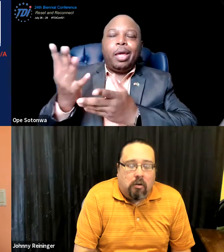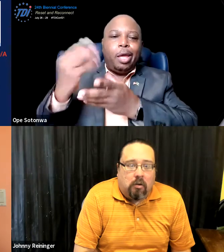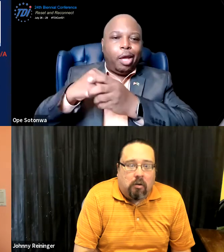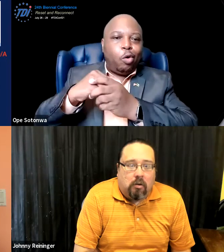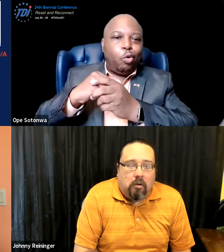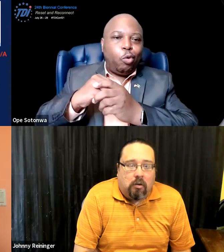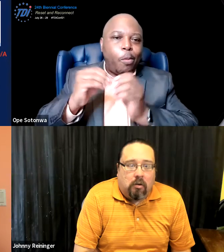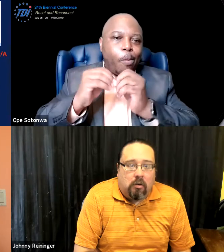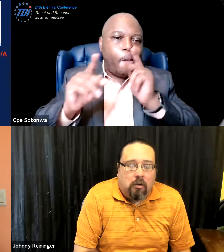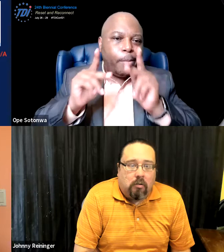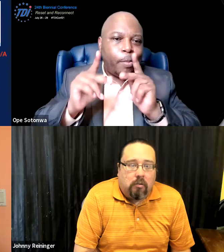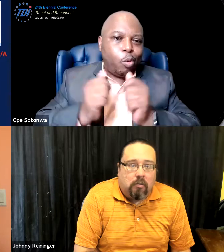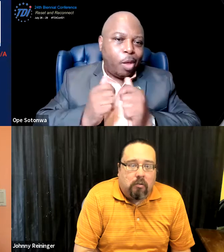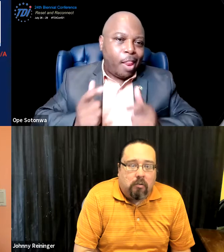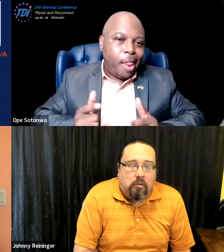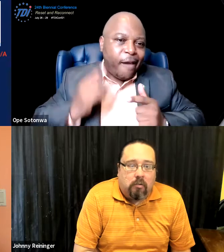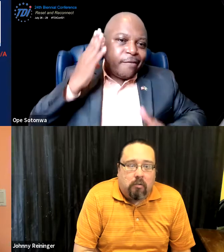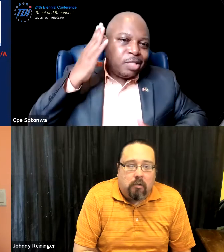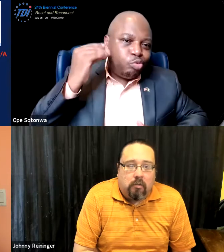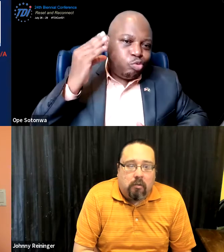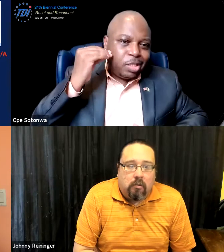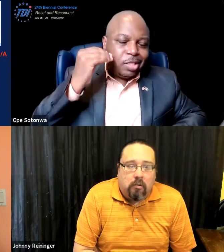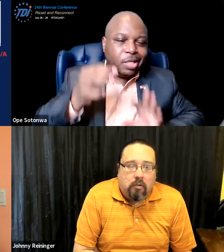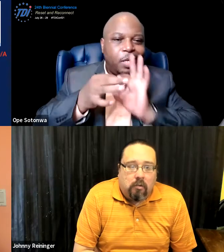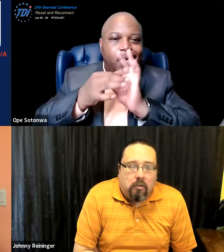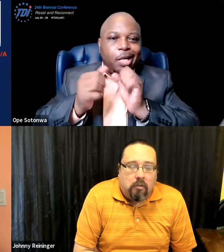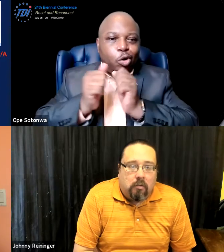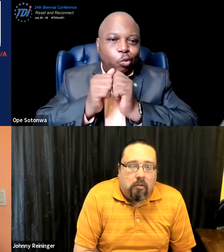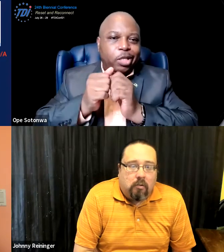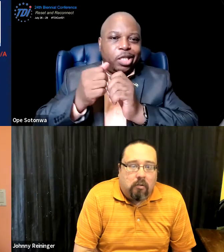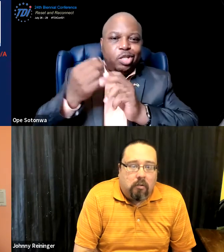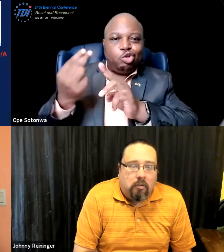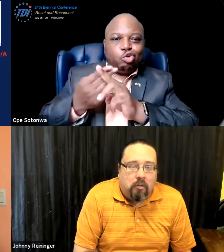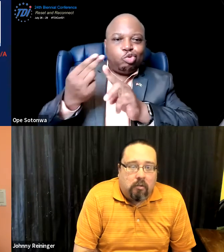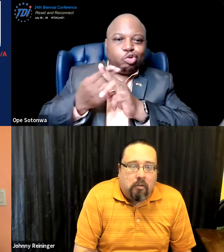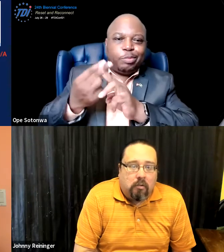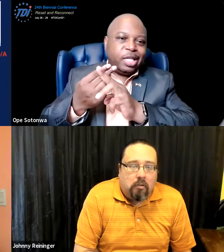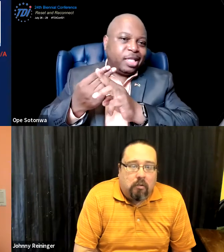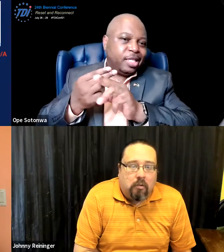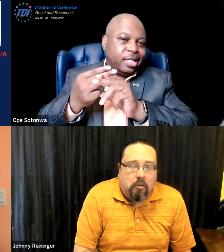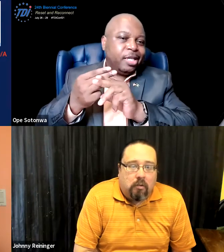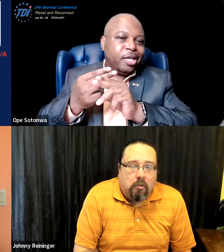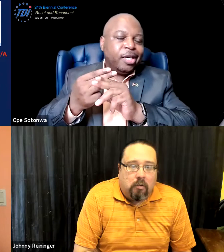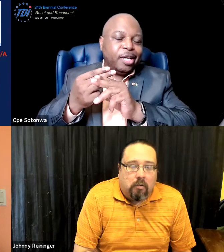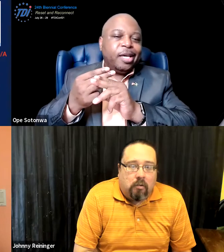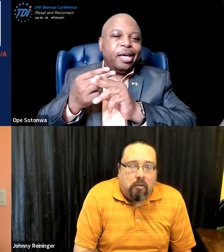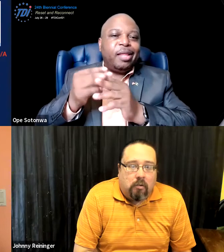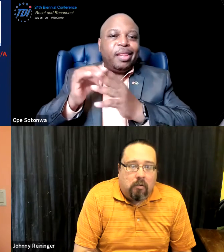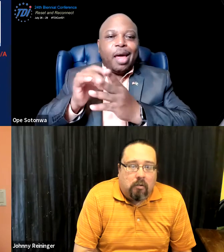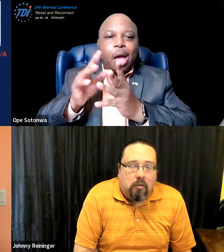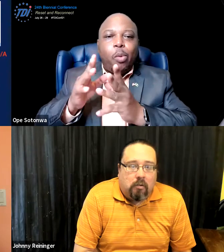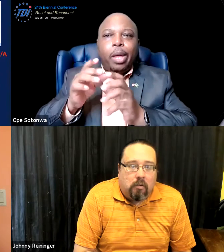priorities, their DEI priorities, so they can include more people with life experiences, especially when it